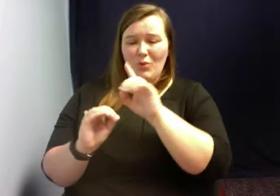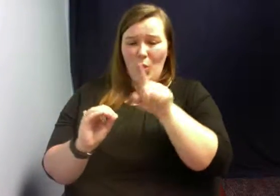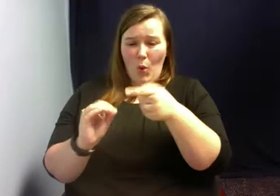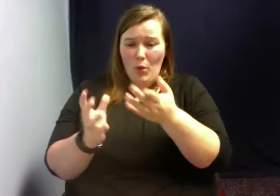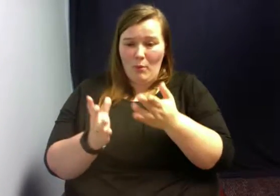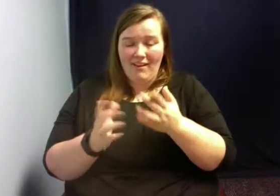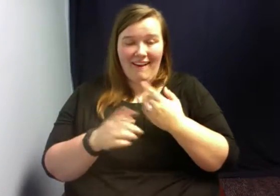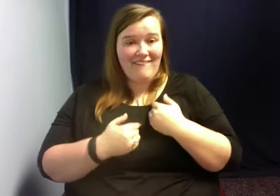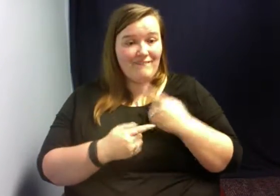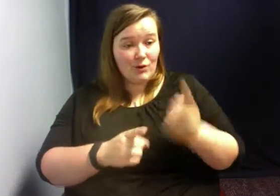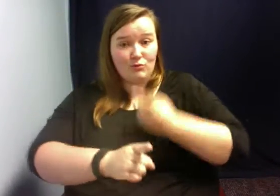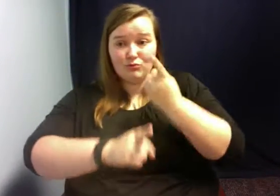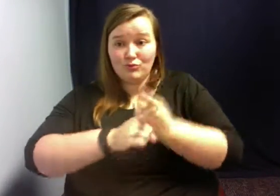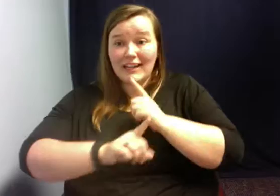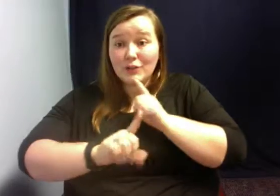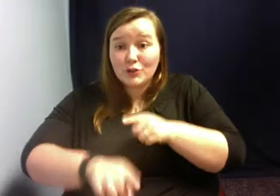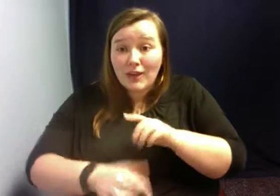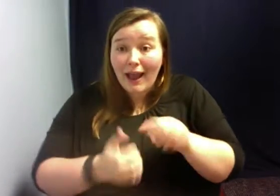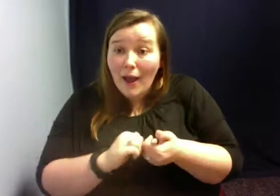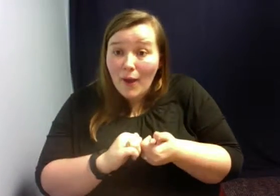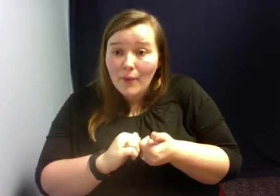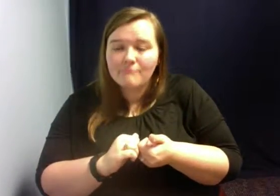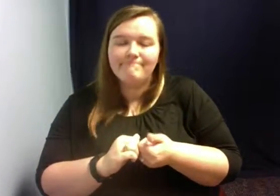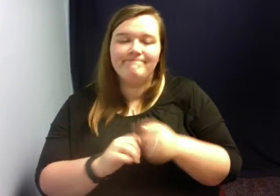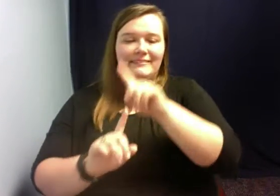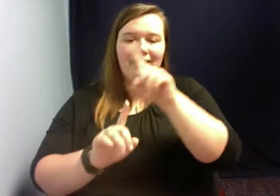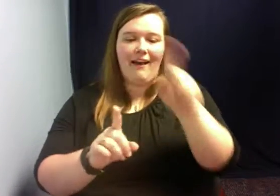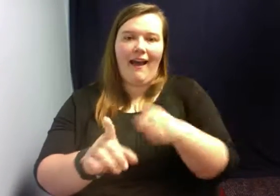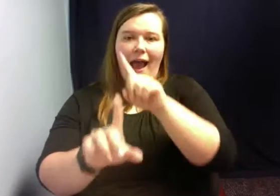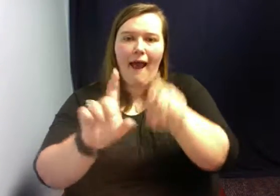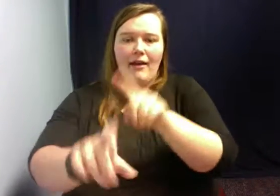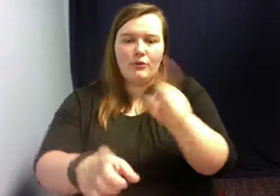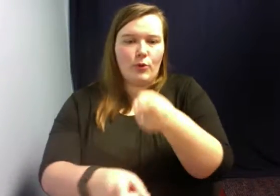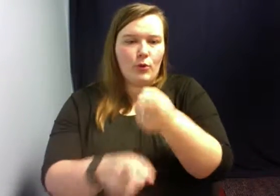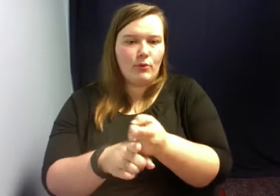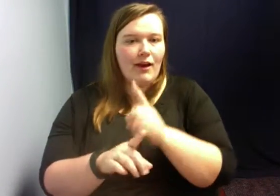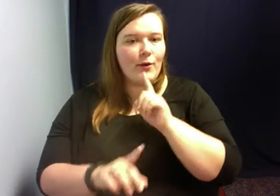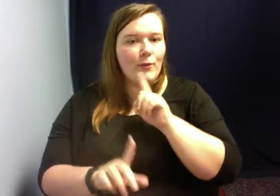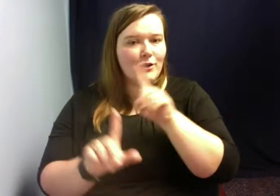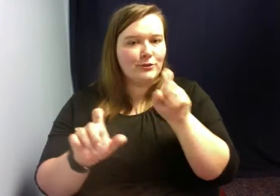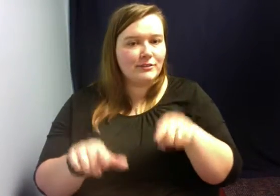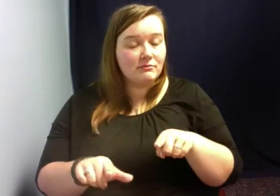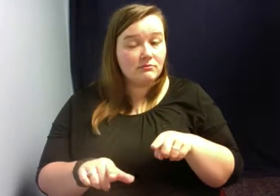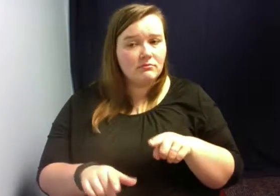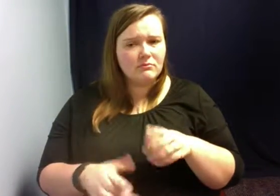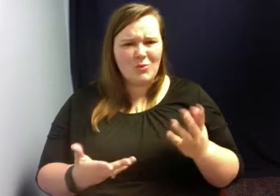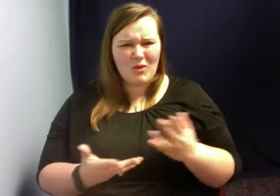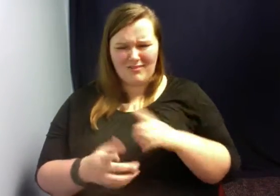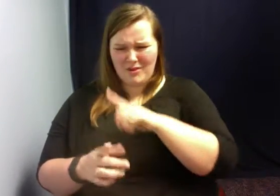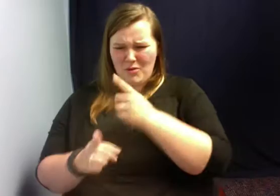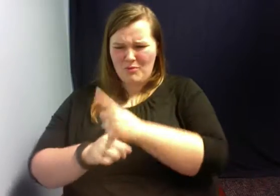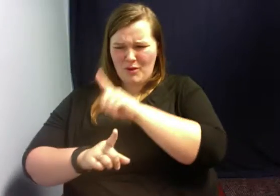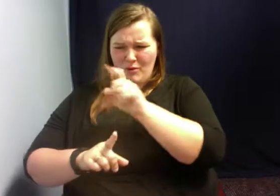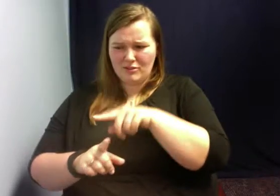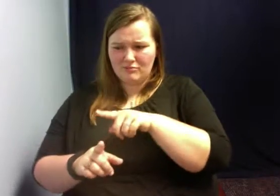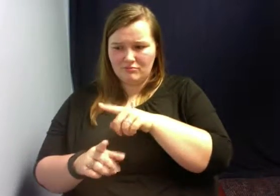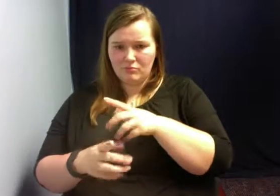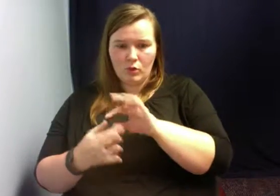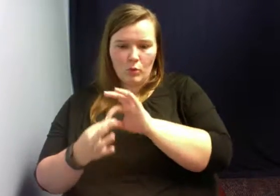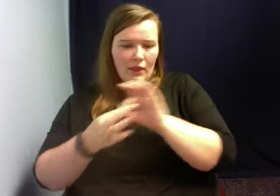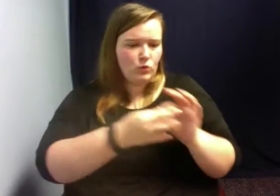right answers is to ask the right questions. So what are the right questions when it comes to